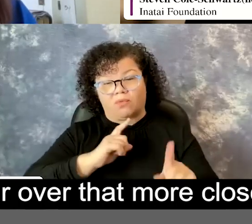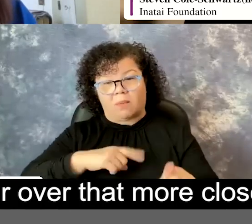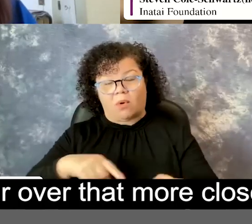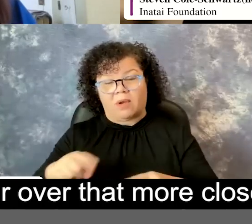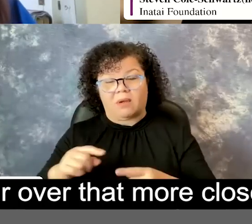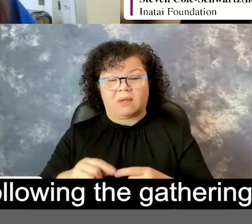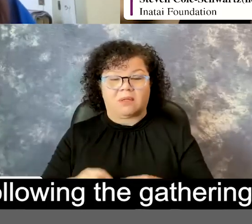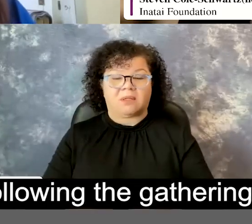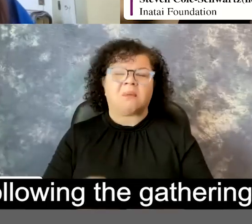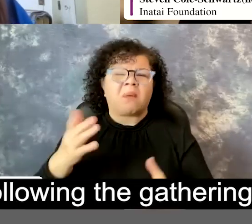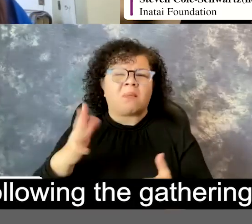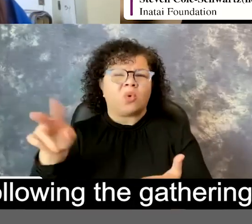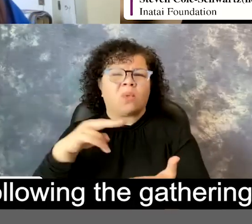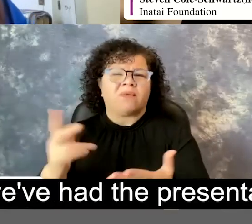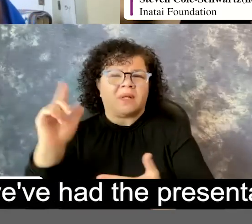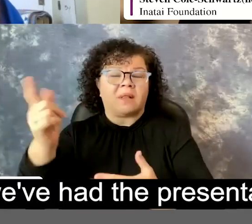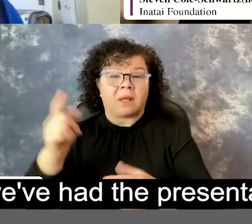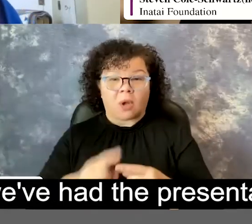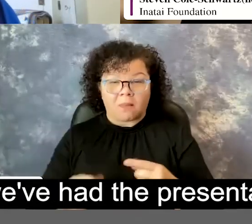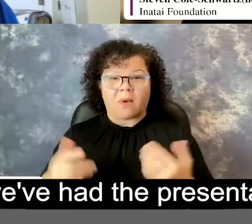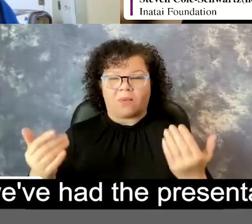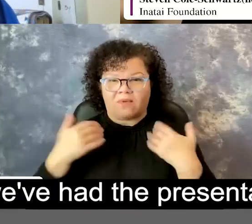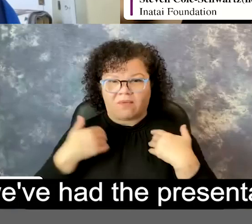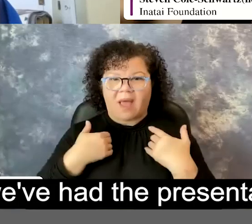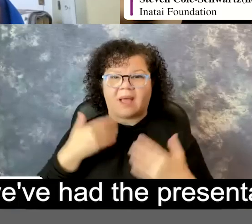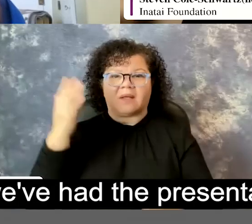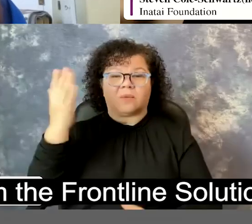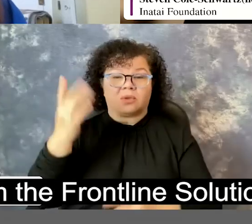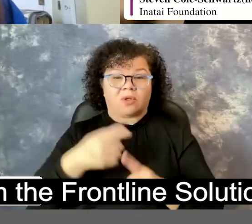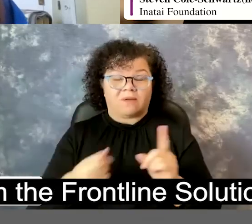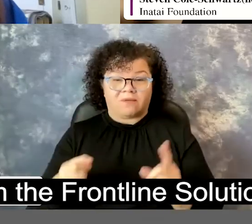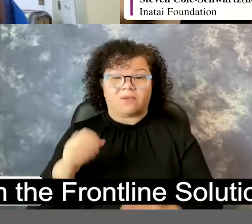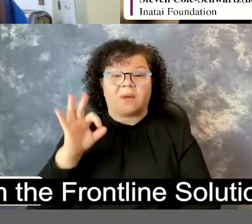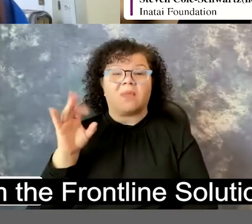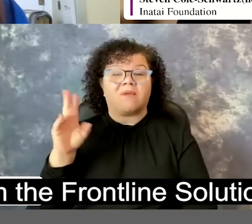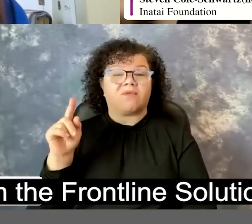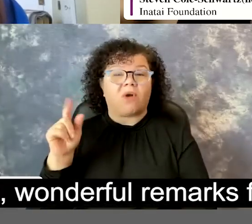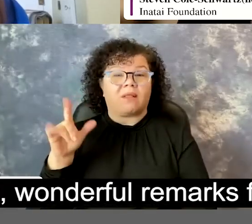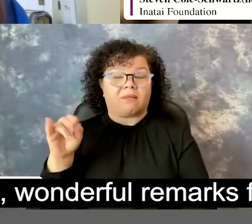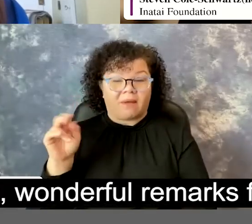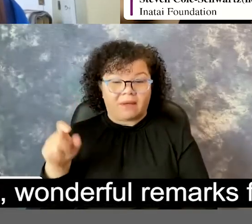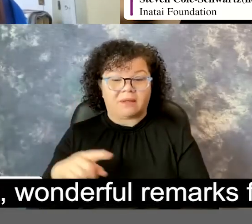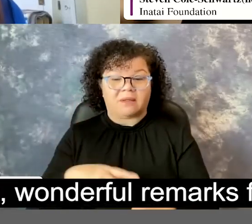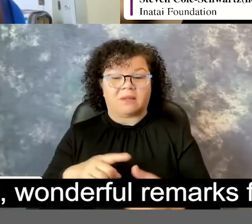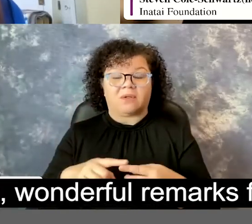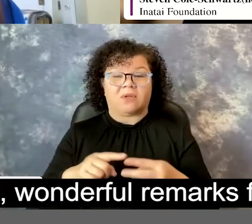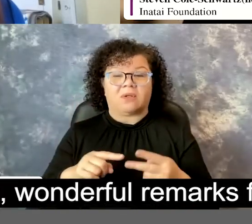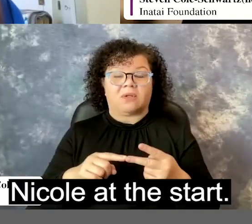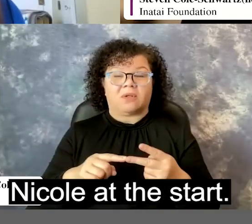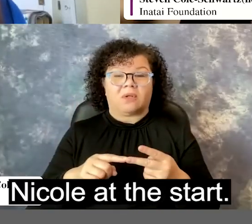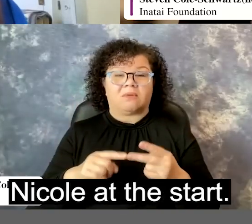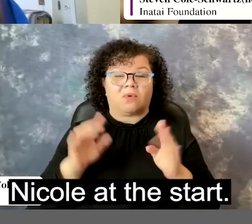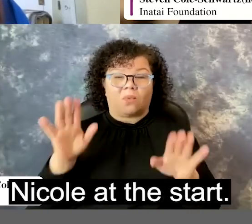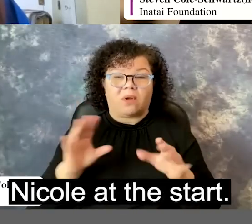this gathering. But we have had the presentation from the Frontline Solutions team, wonderful remarks